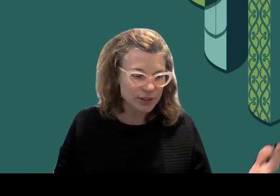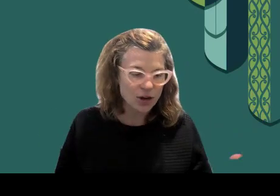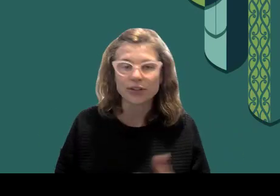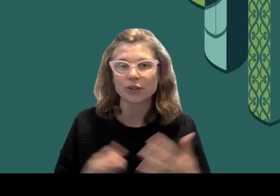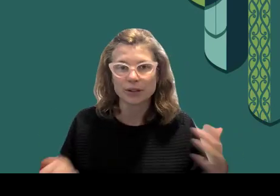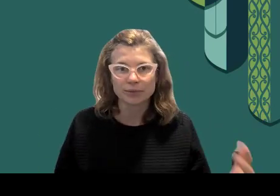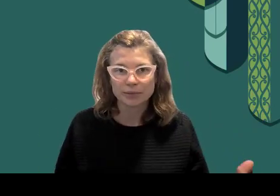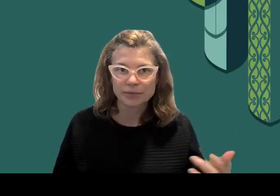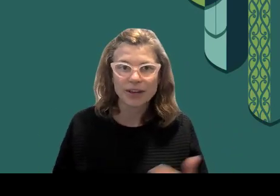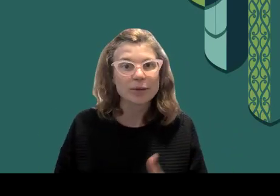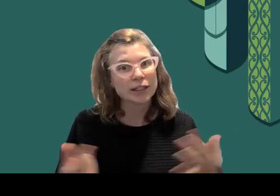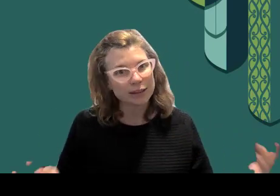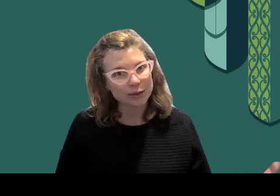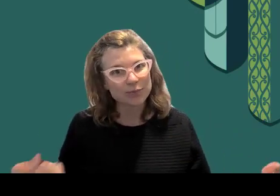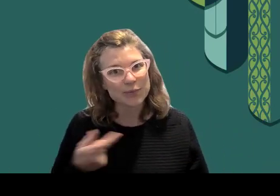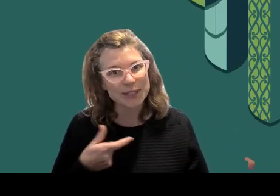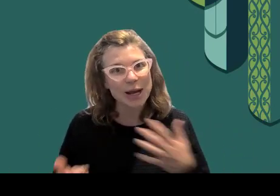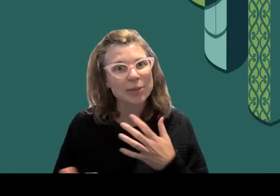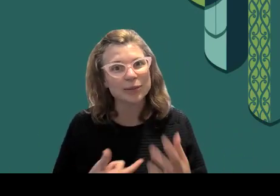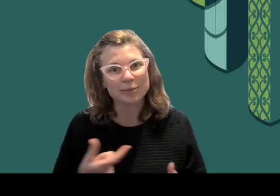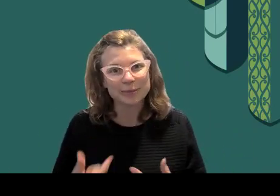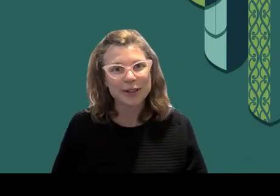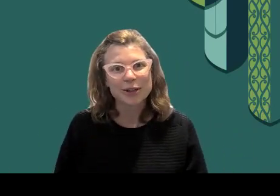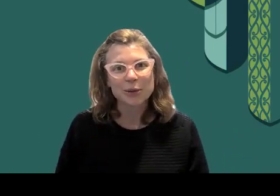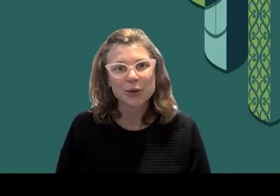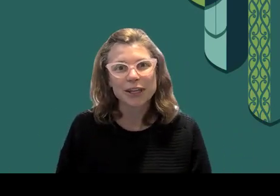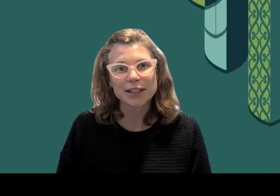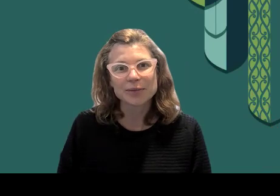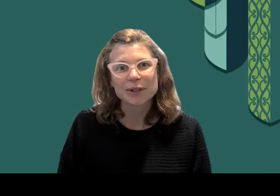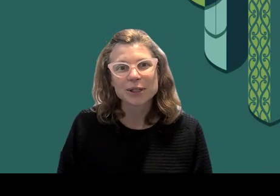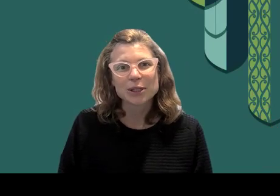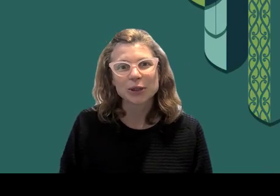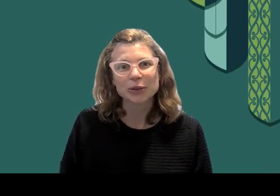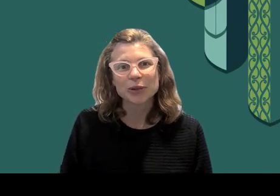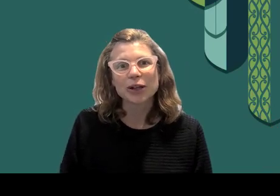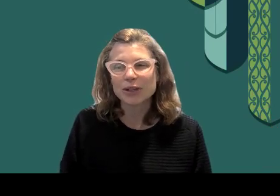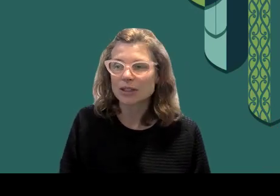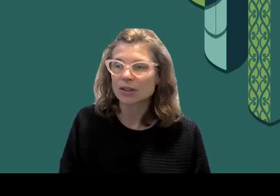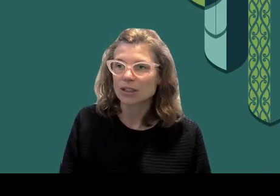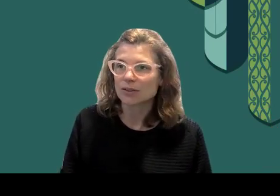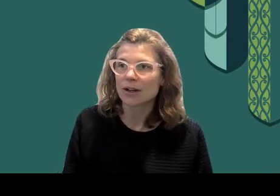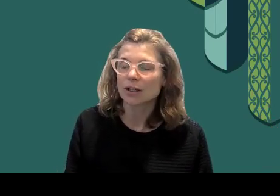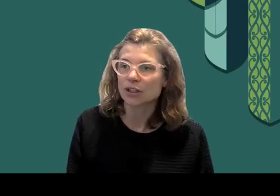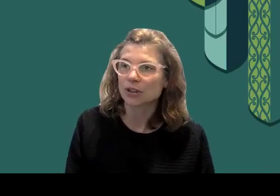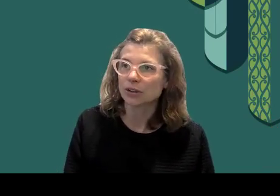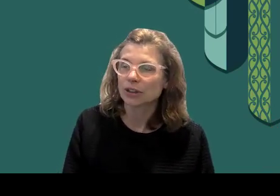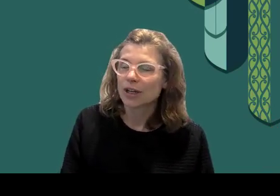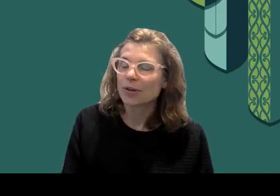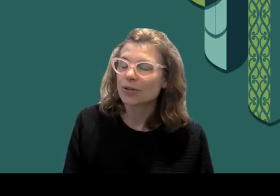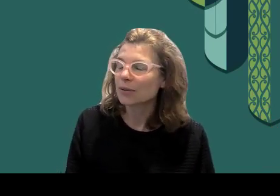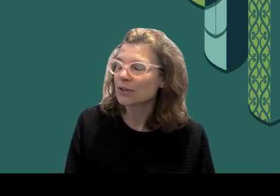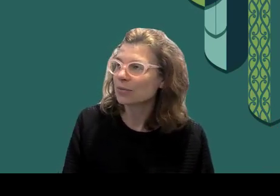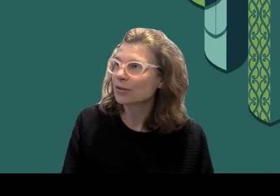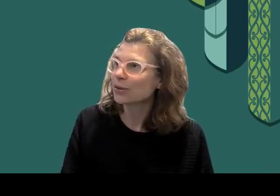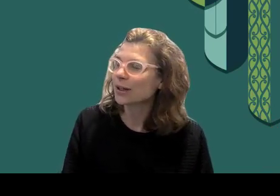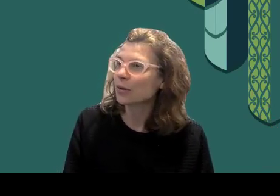stories about herself and her family and her setup and all of that. So like, oh, that's good that she felt like she could.